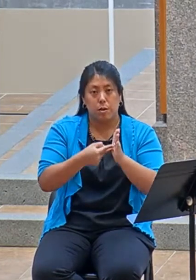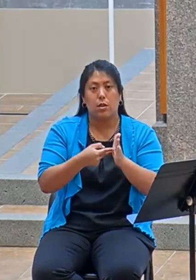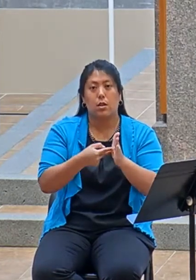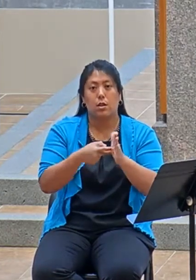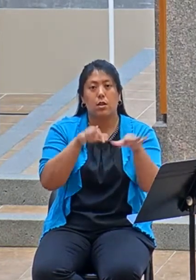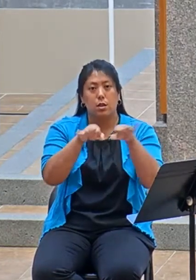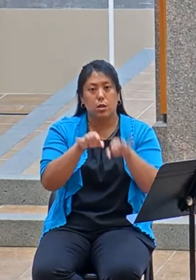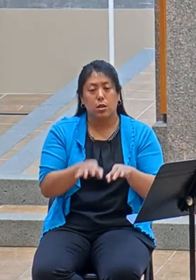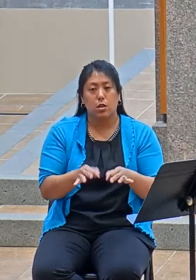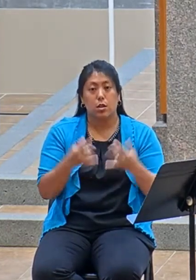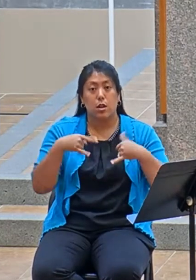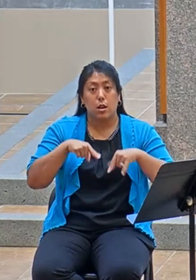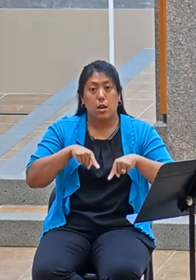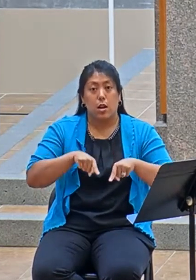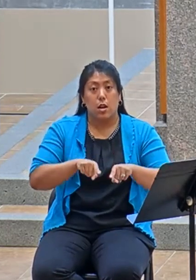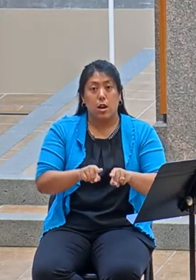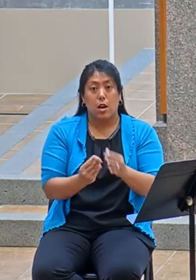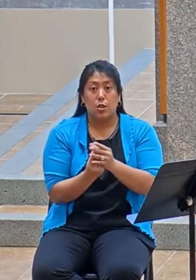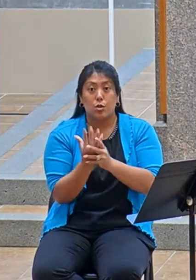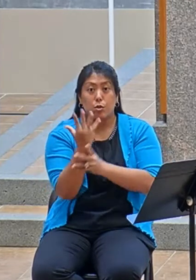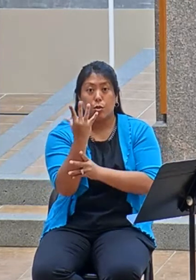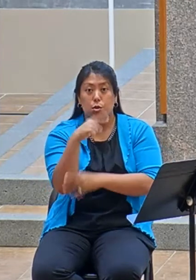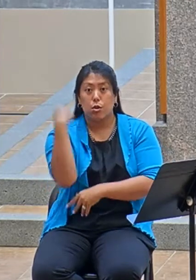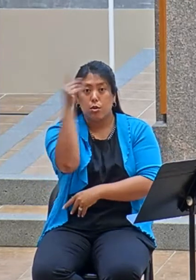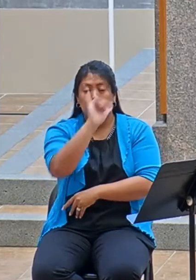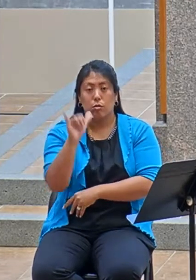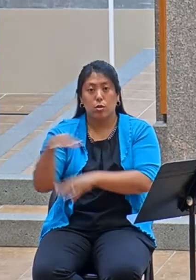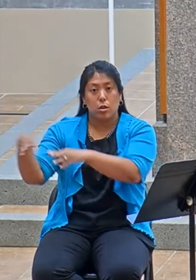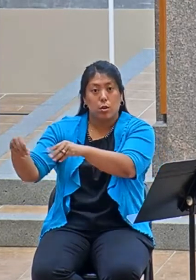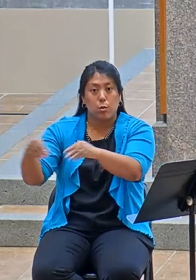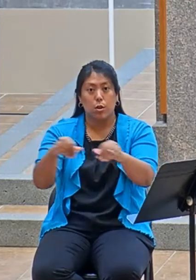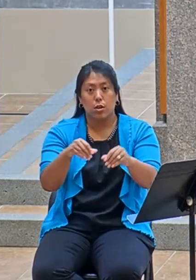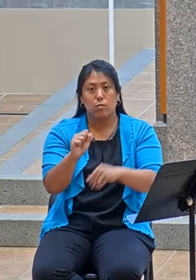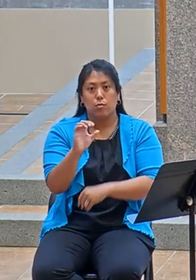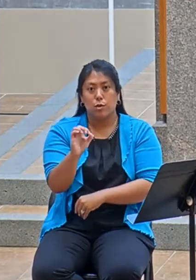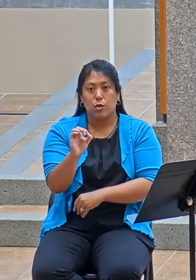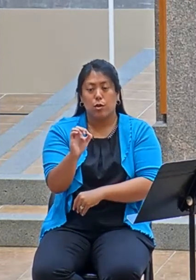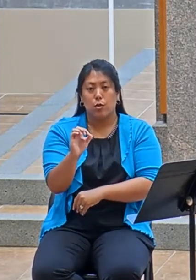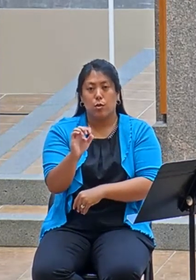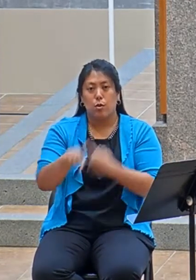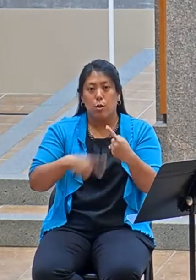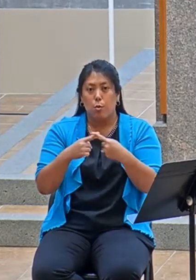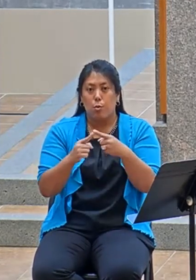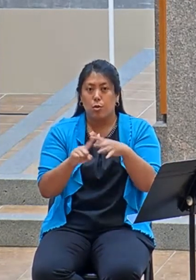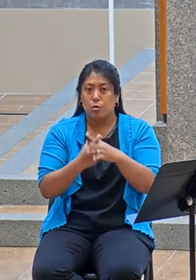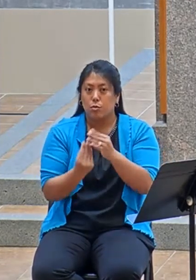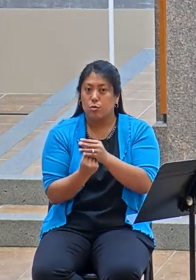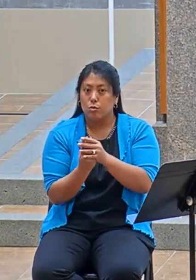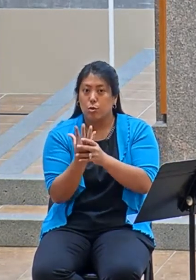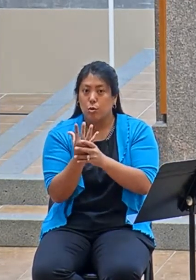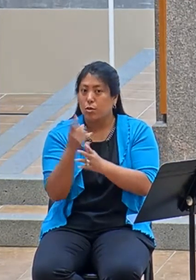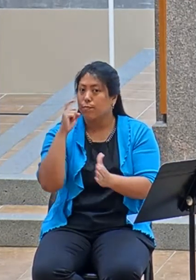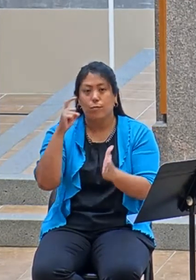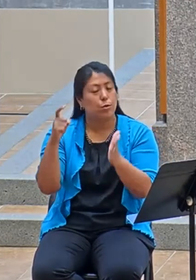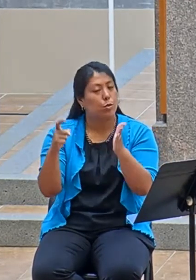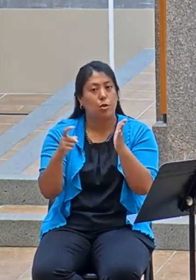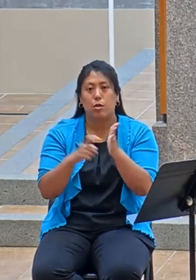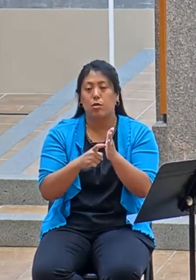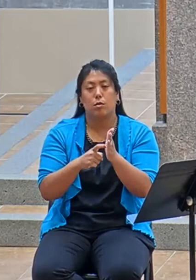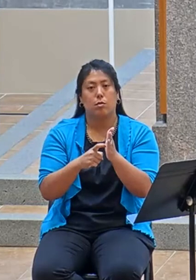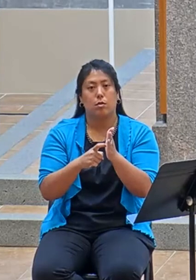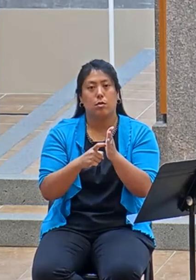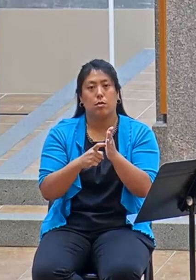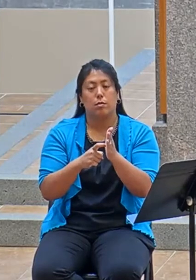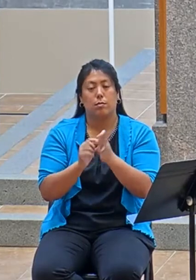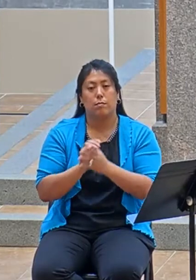is growing, it resembles wheat. So you would not have noticed the weeds coming up with your